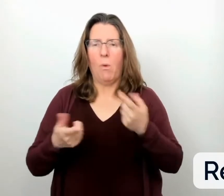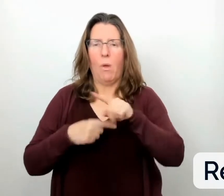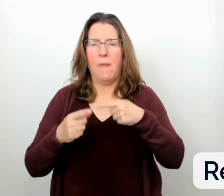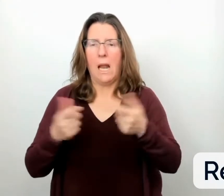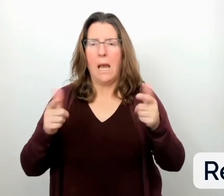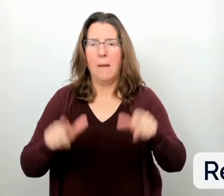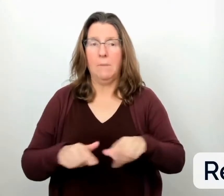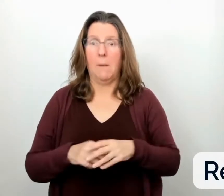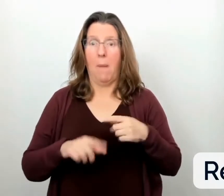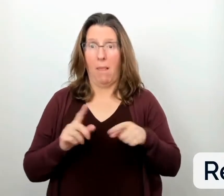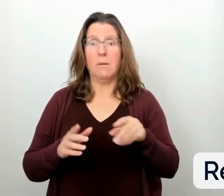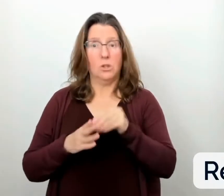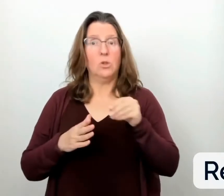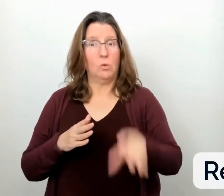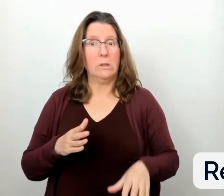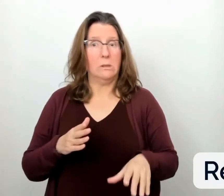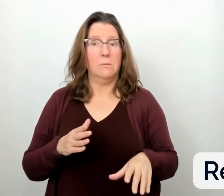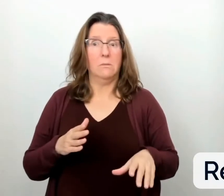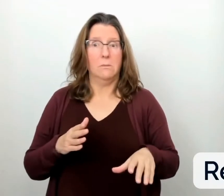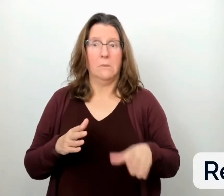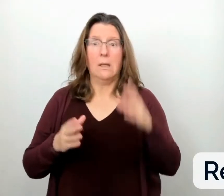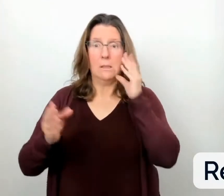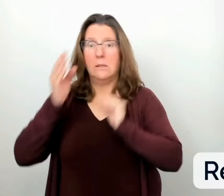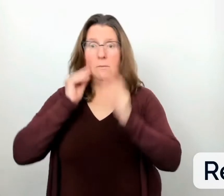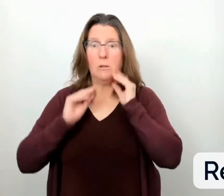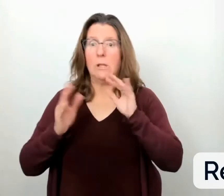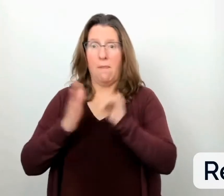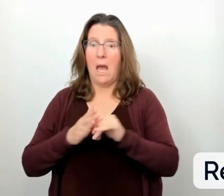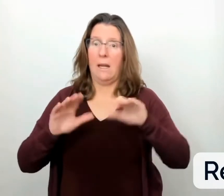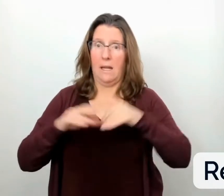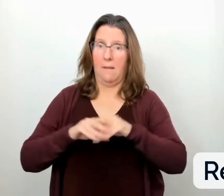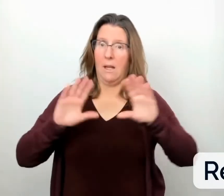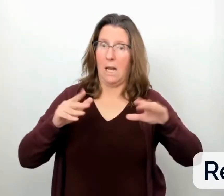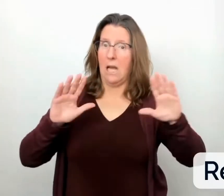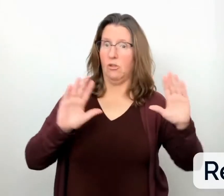It's hard when these feelings surface, but you will see it in the classroom.